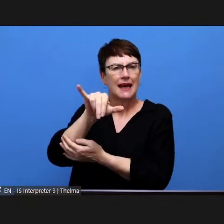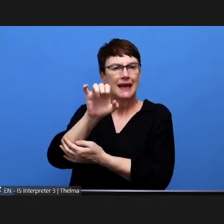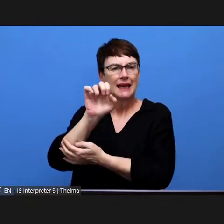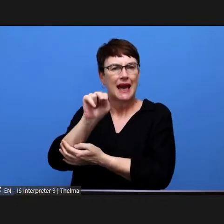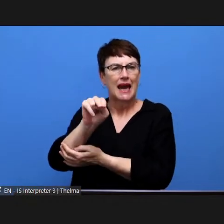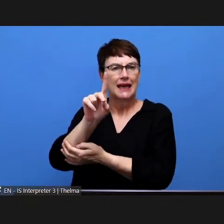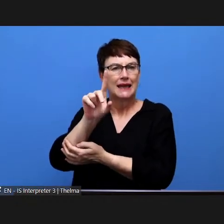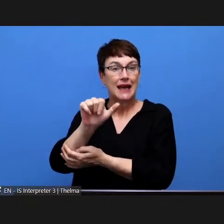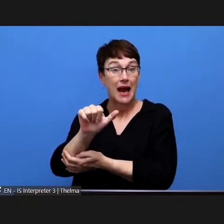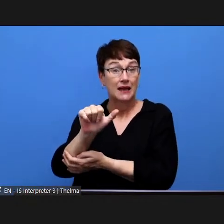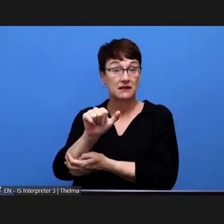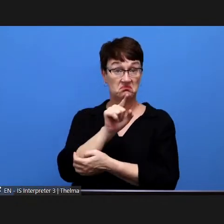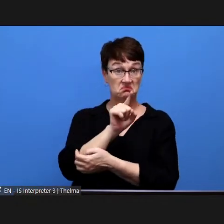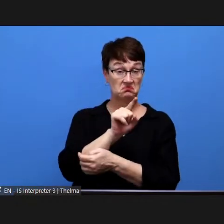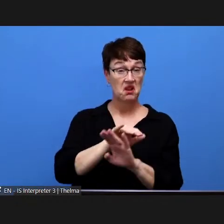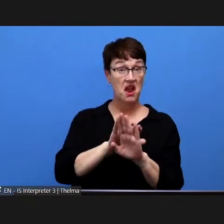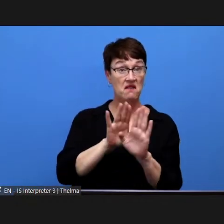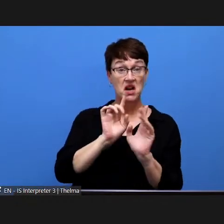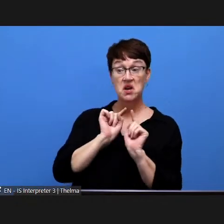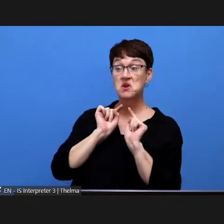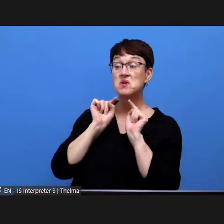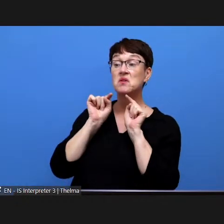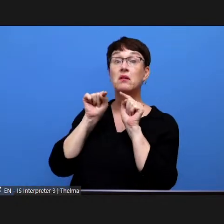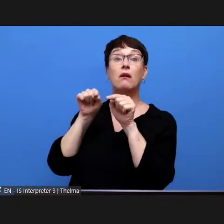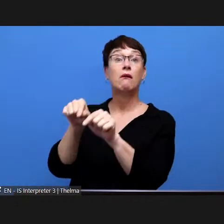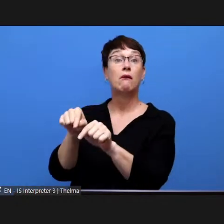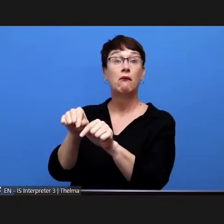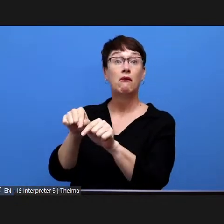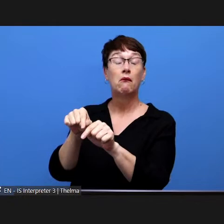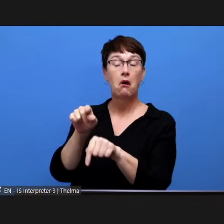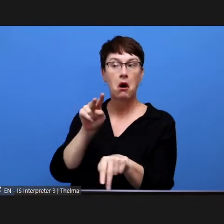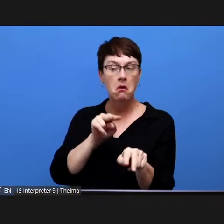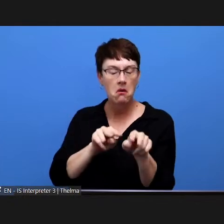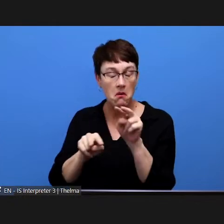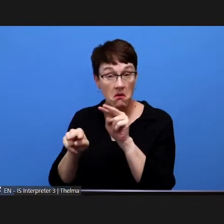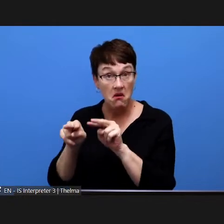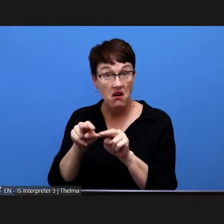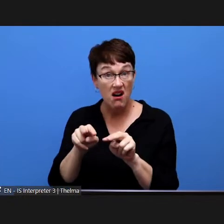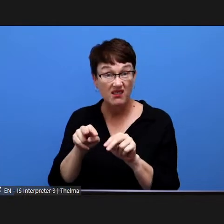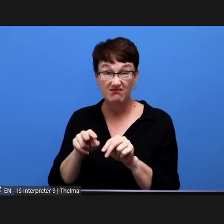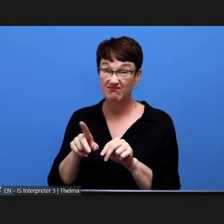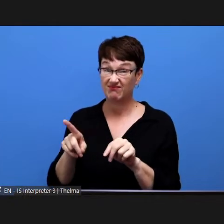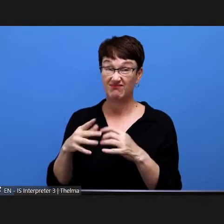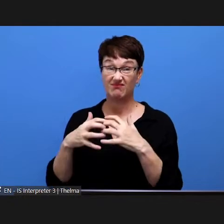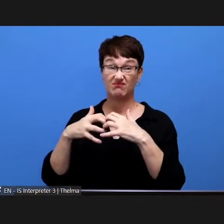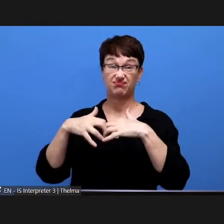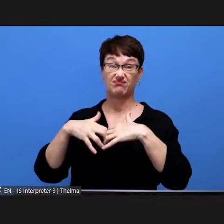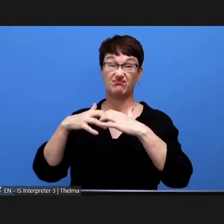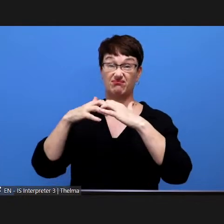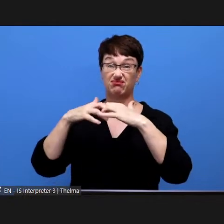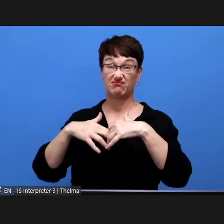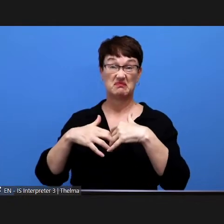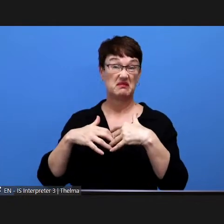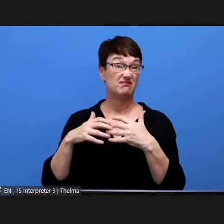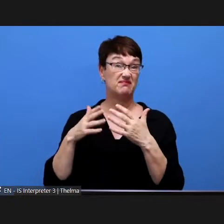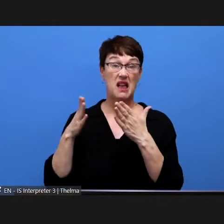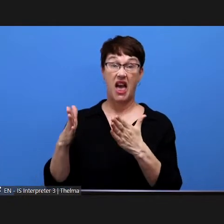Have you looked at Abuja city as the populations are rising and the different,